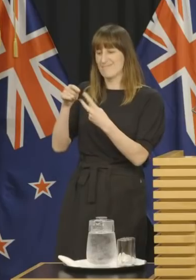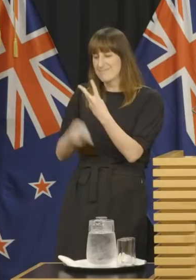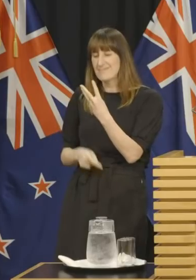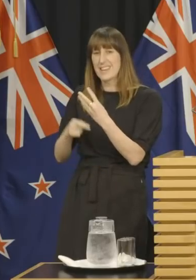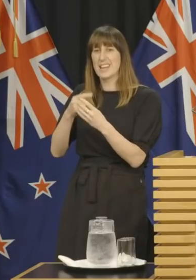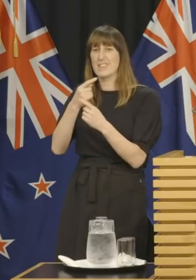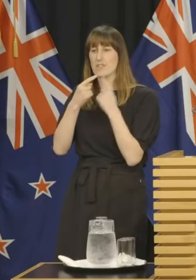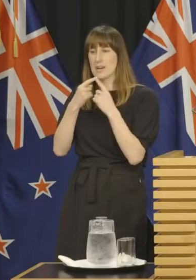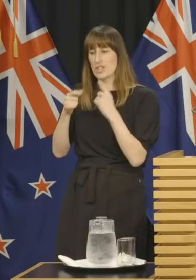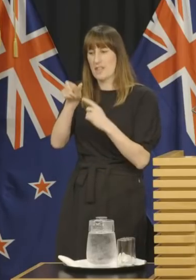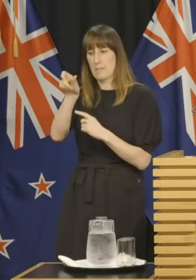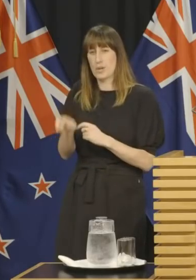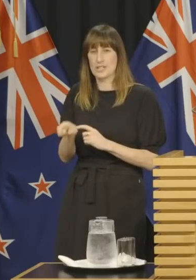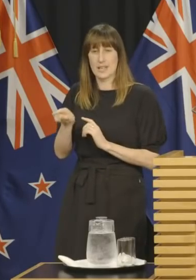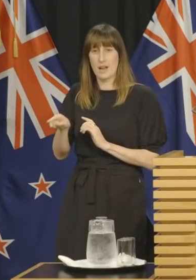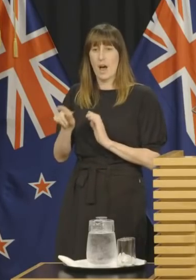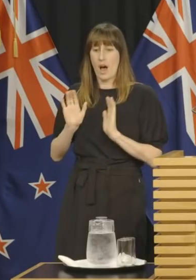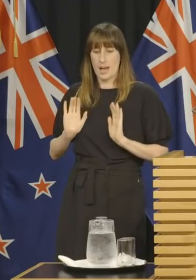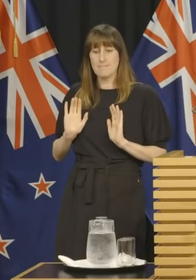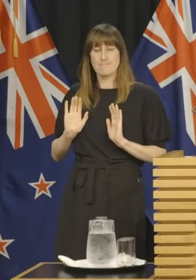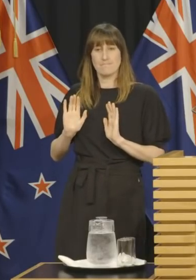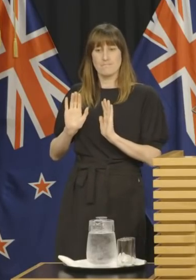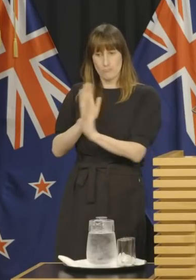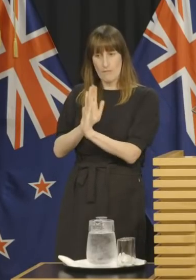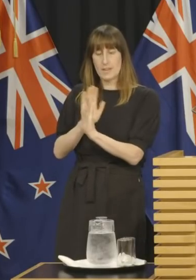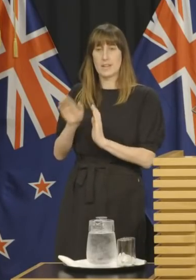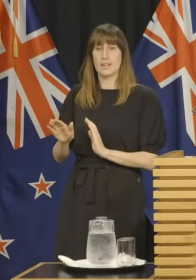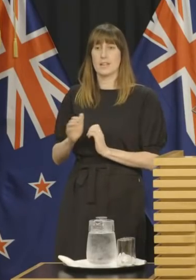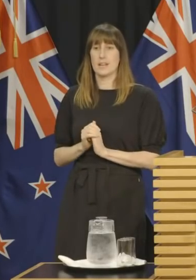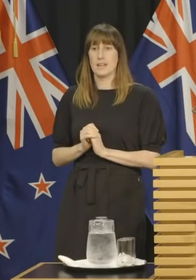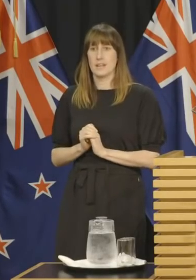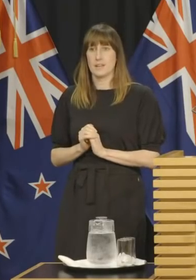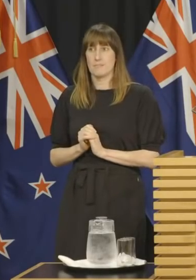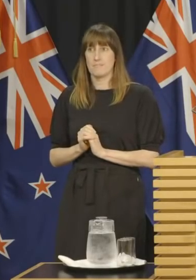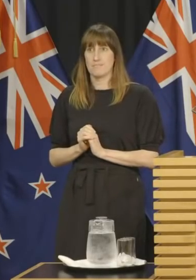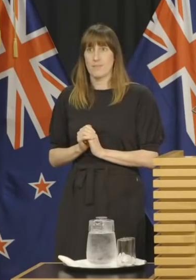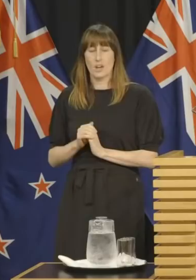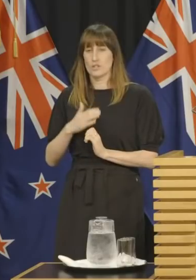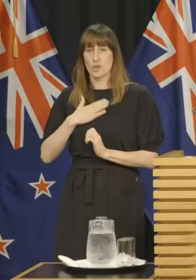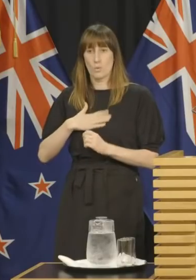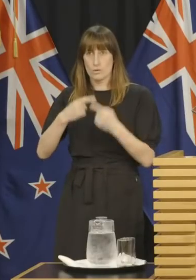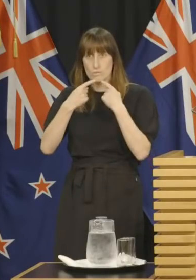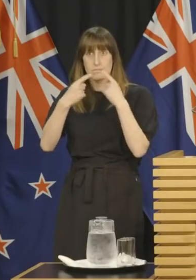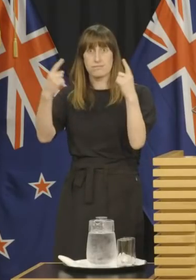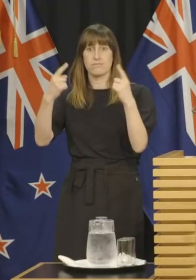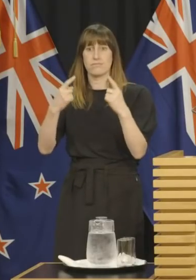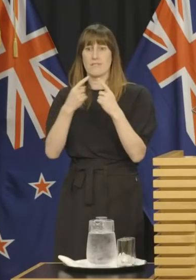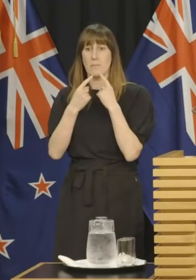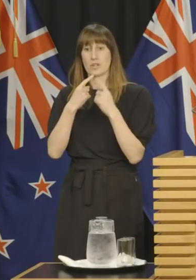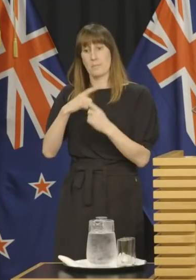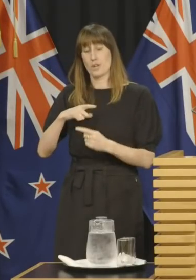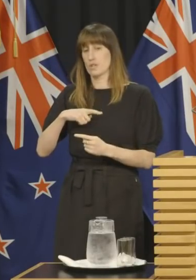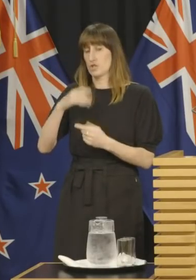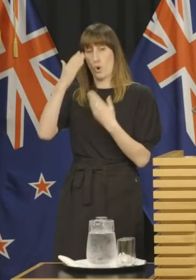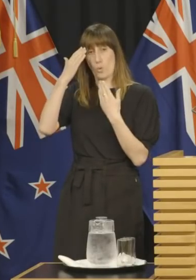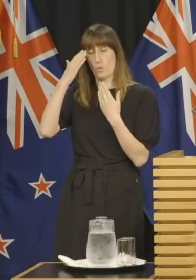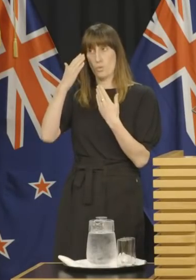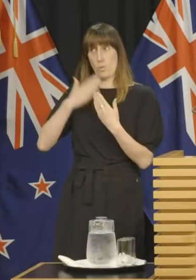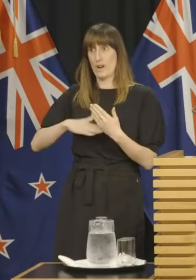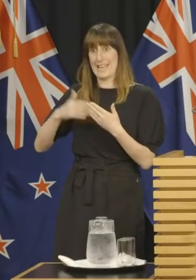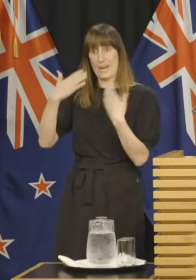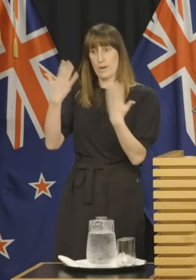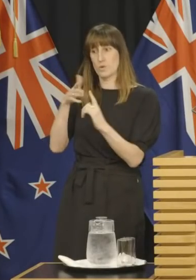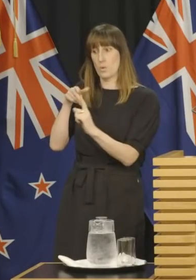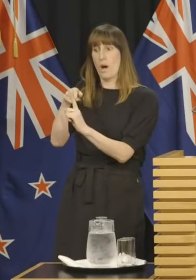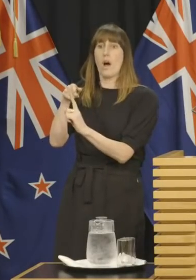and to demonstrate why I've made the decision I made. Too much information runs the risk of identifying the individual. You say